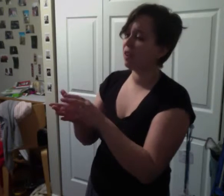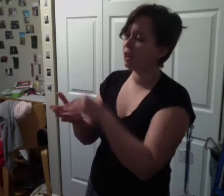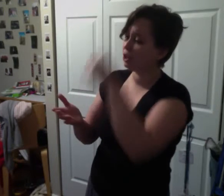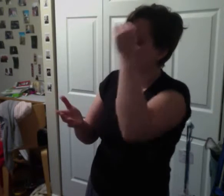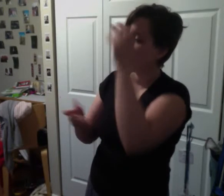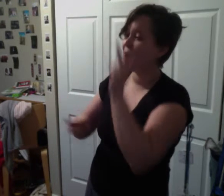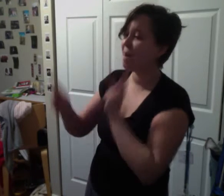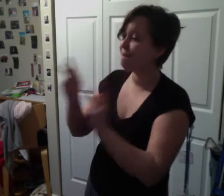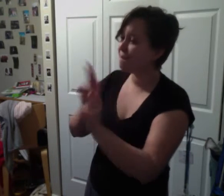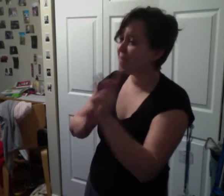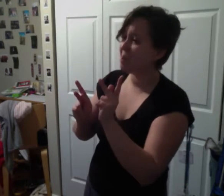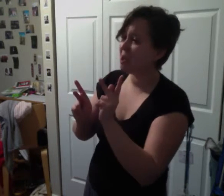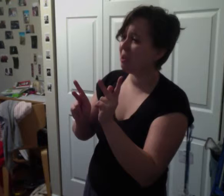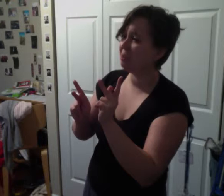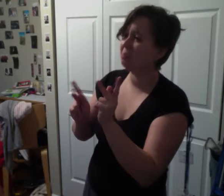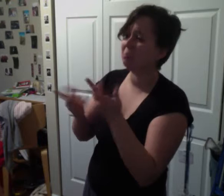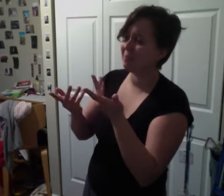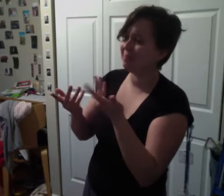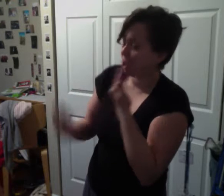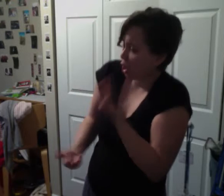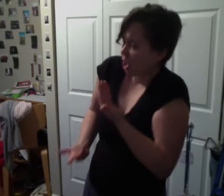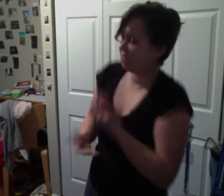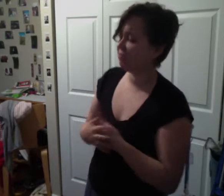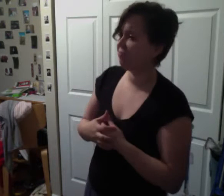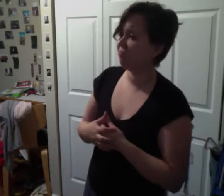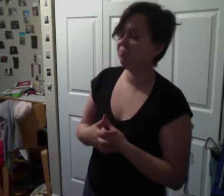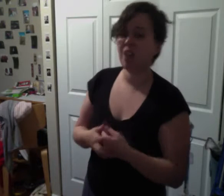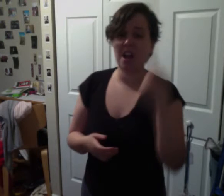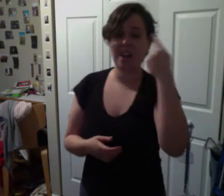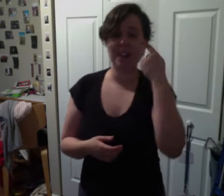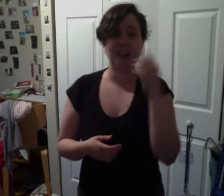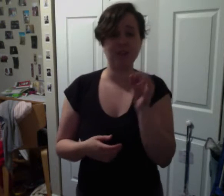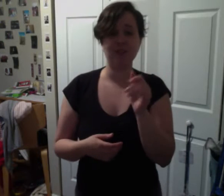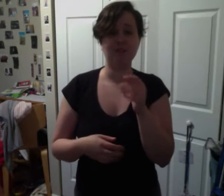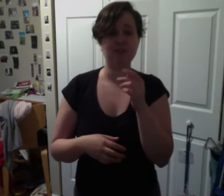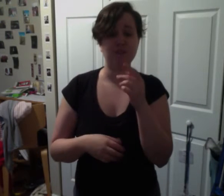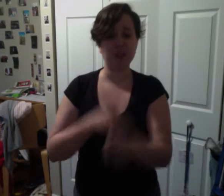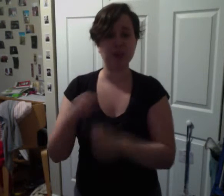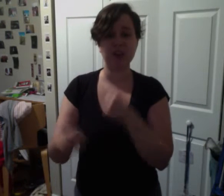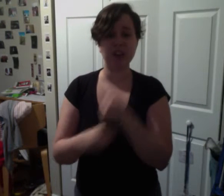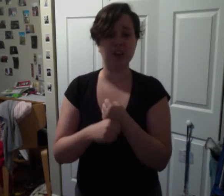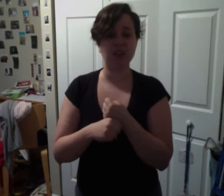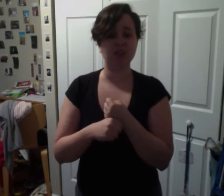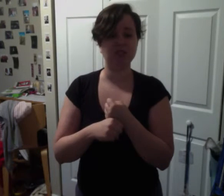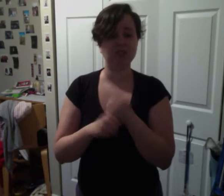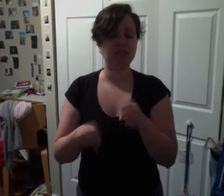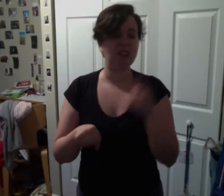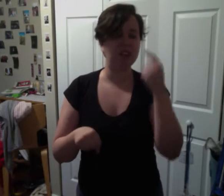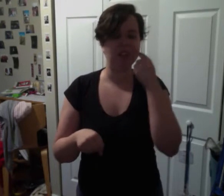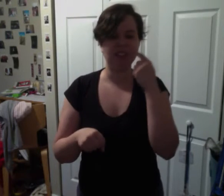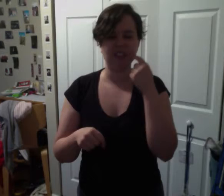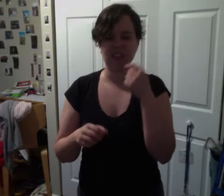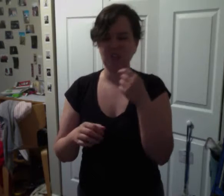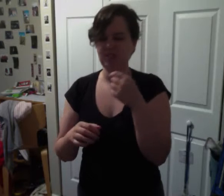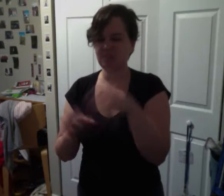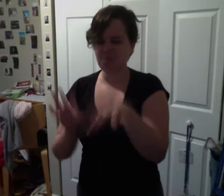good. And I think for the first years of StoryCorps, you could argue that there was some kind of a selection bias happening. But after tens of thousands